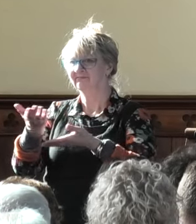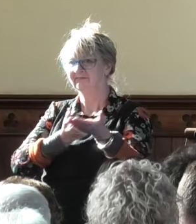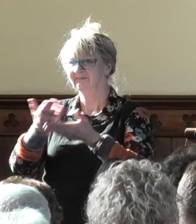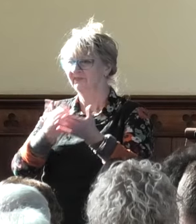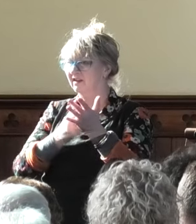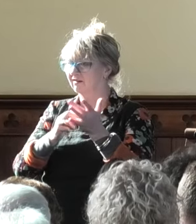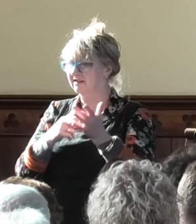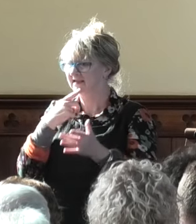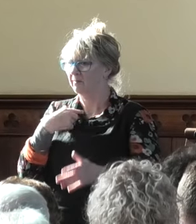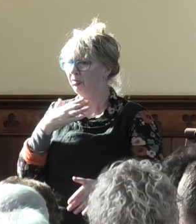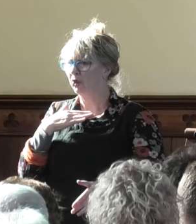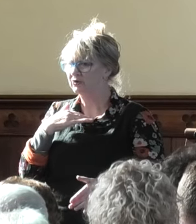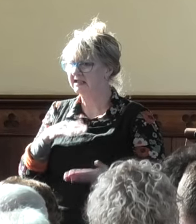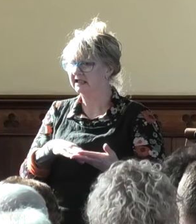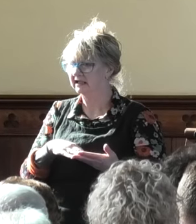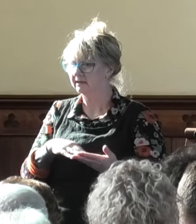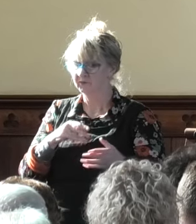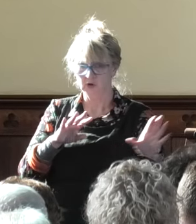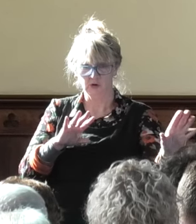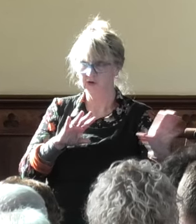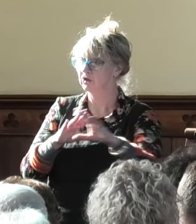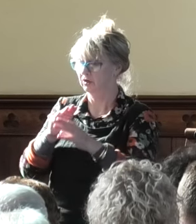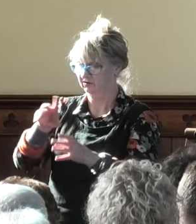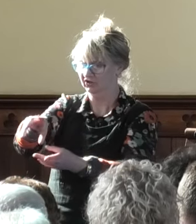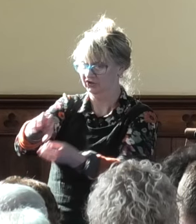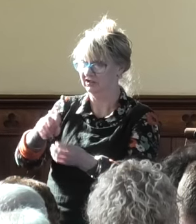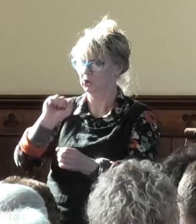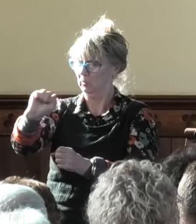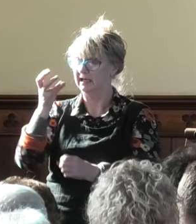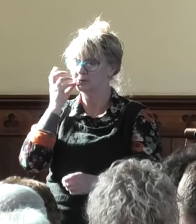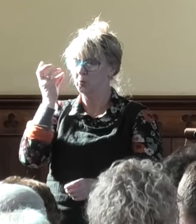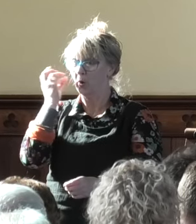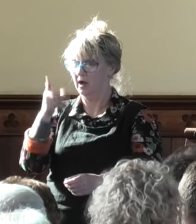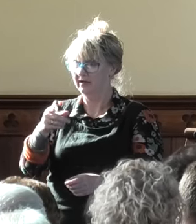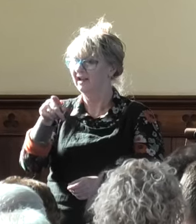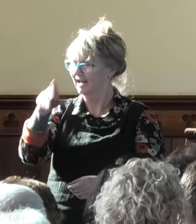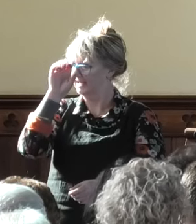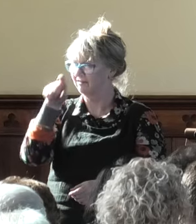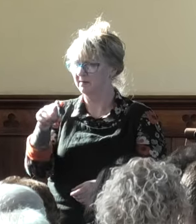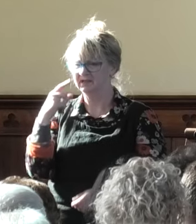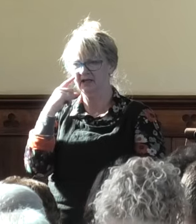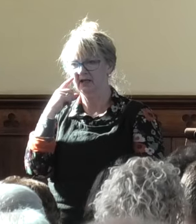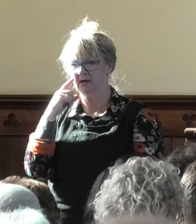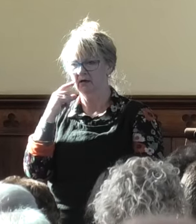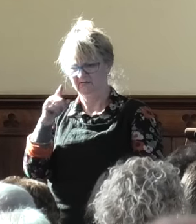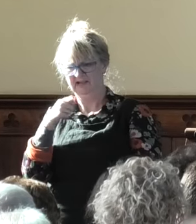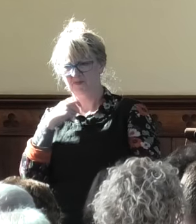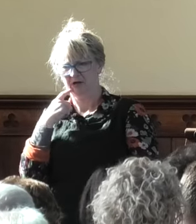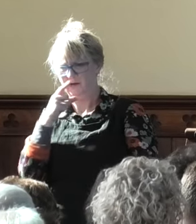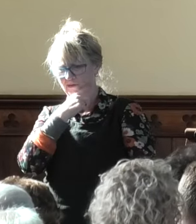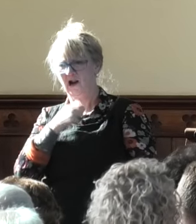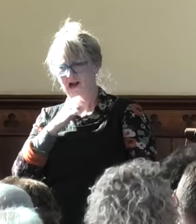said, I'm thirsty. So she grabbed Hank's glass of wine and had some. And he remembers thinking, this is my type of